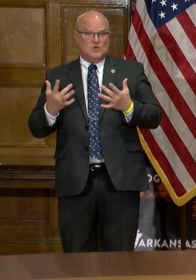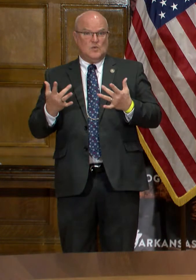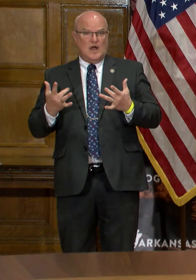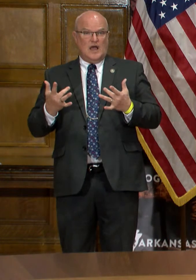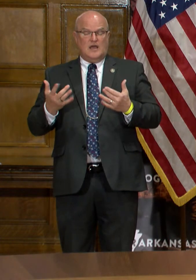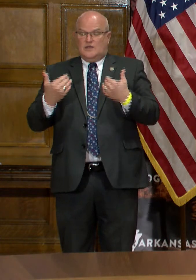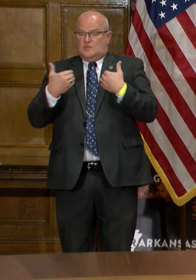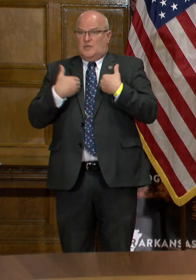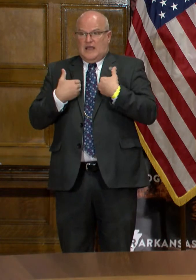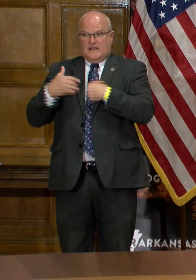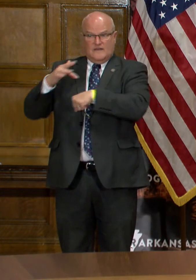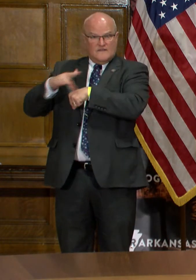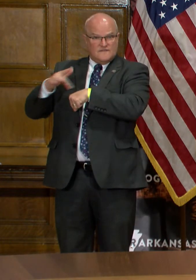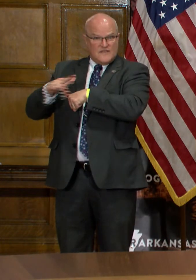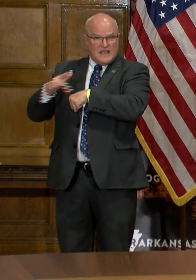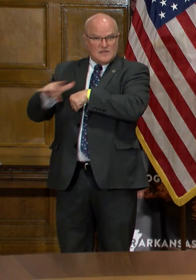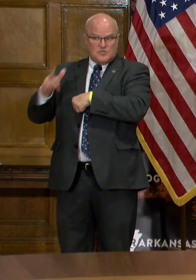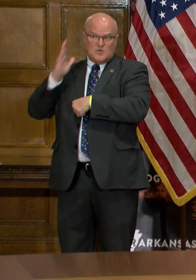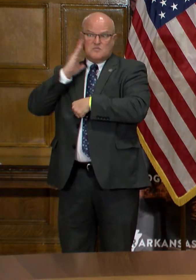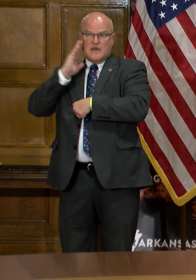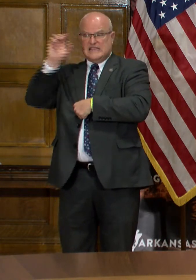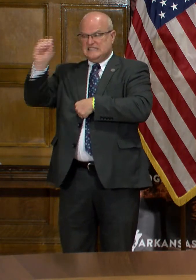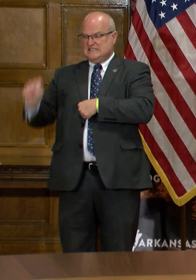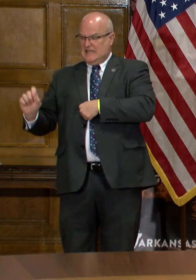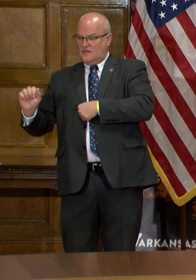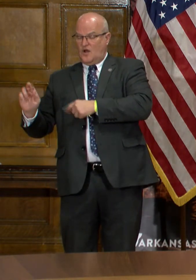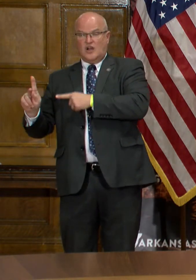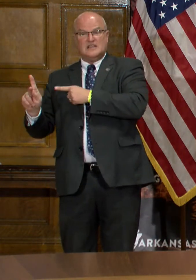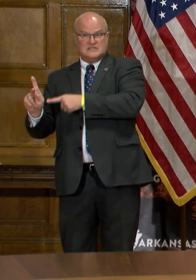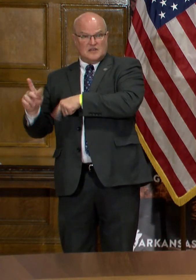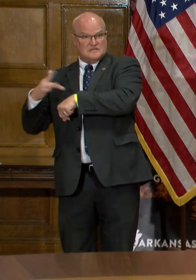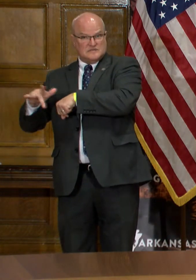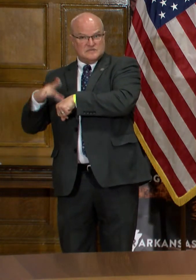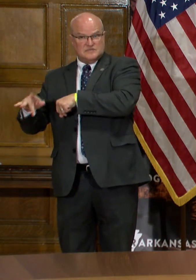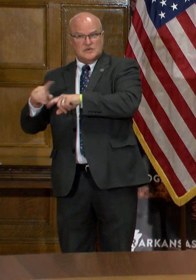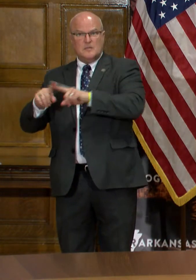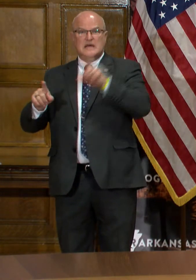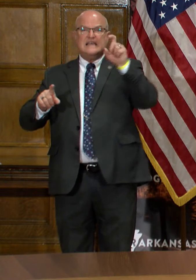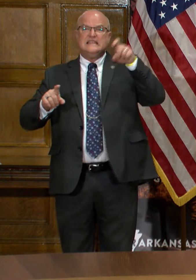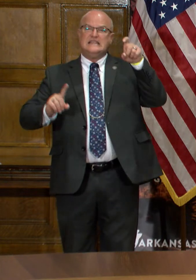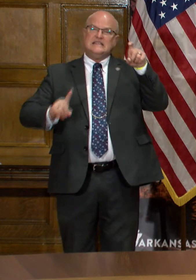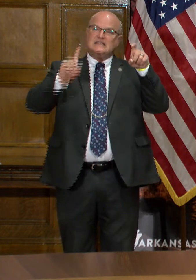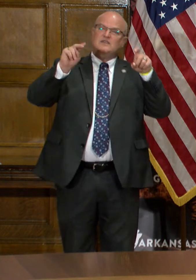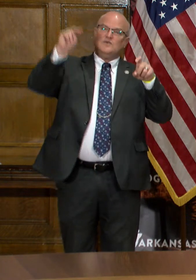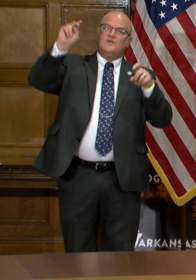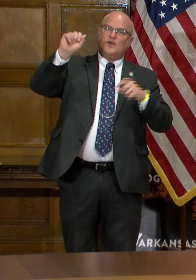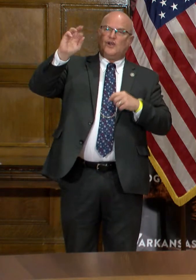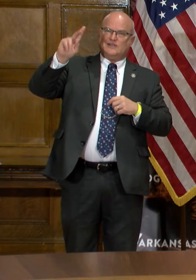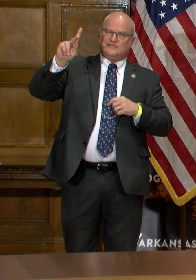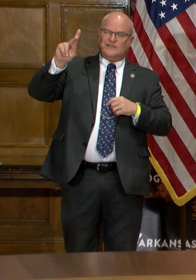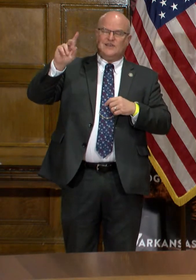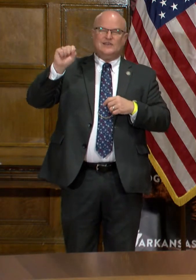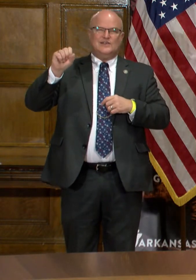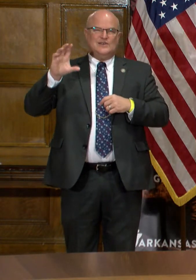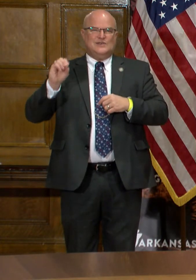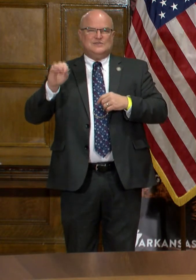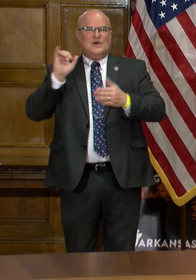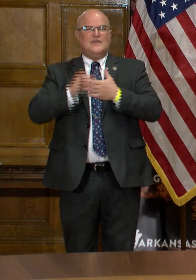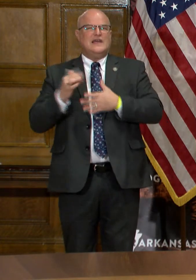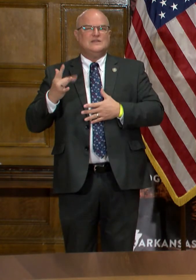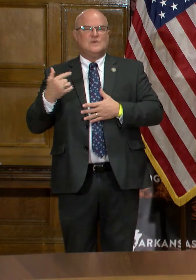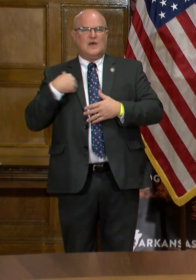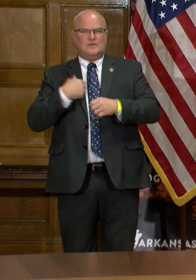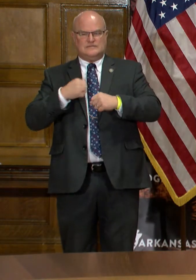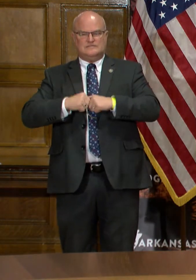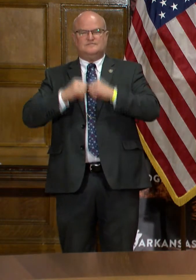you might have an available bed in South Arkansas, but the need is in North Arkansas. And so that's why